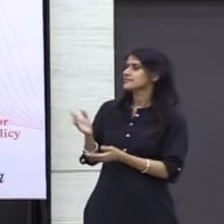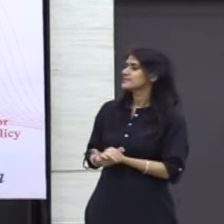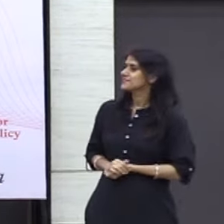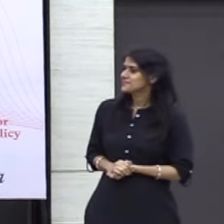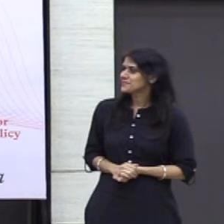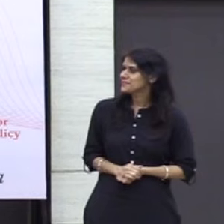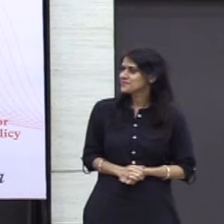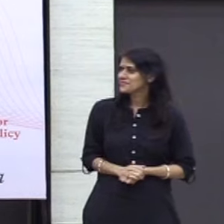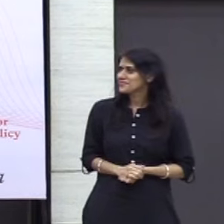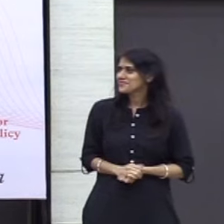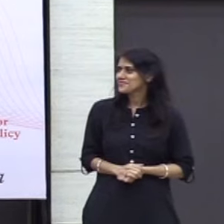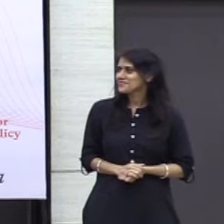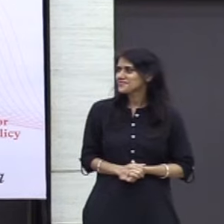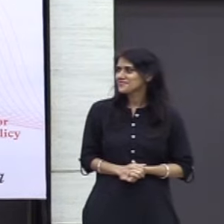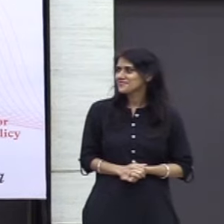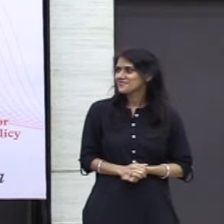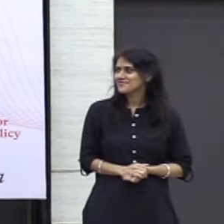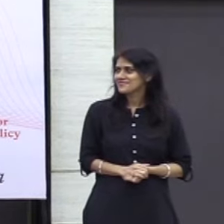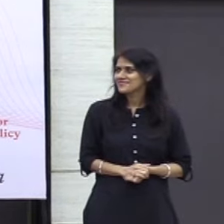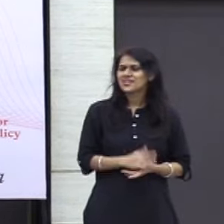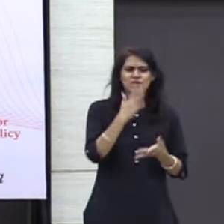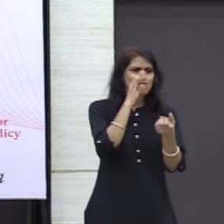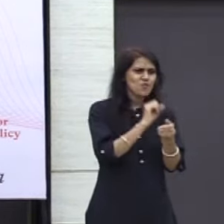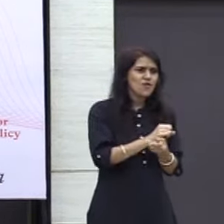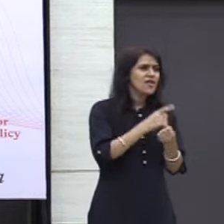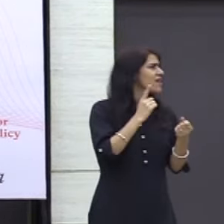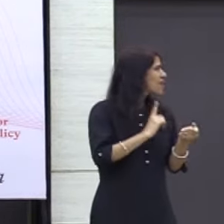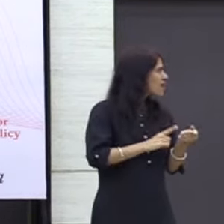reduce, abolish this arrest by a police officer and remand